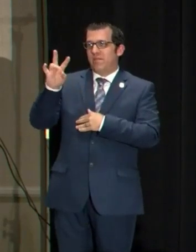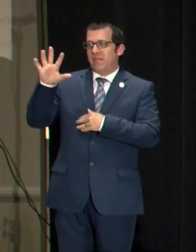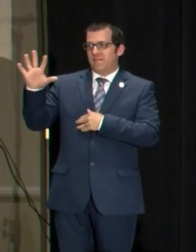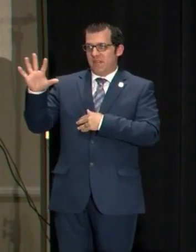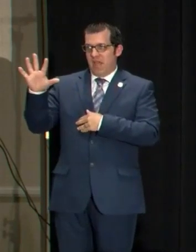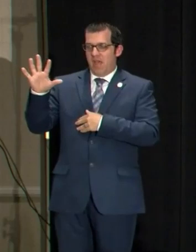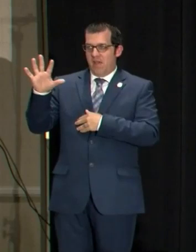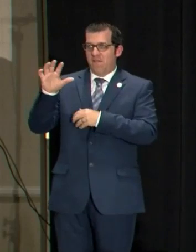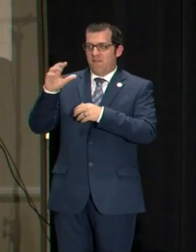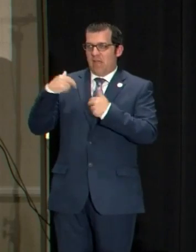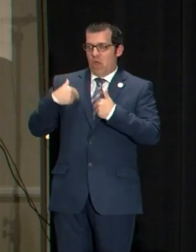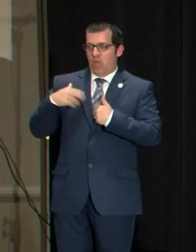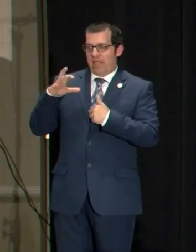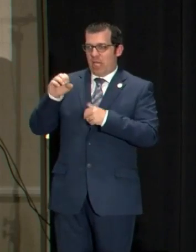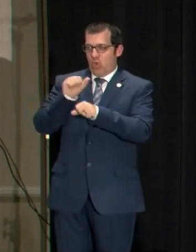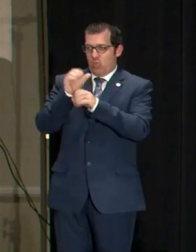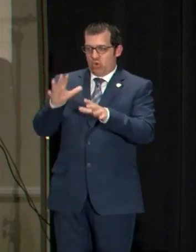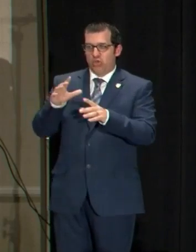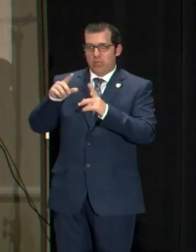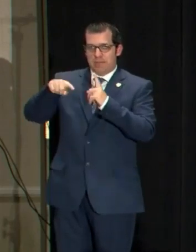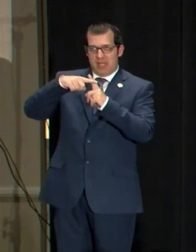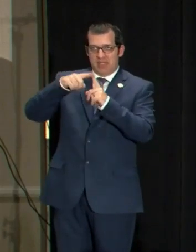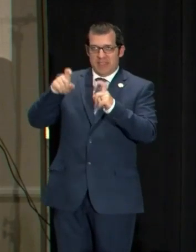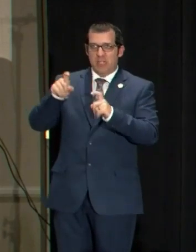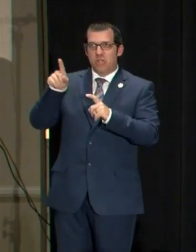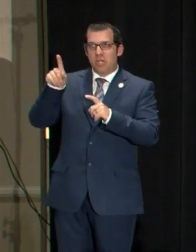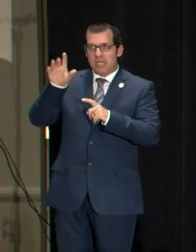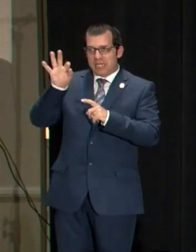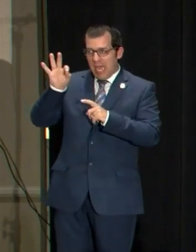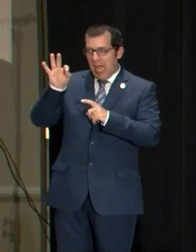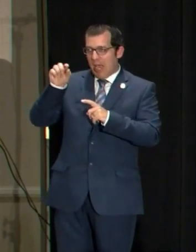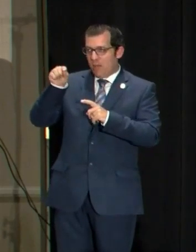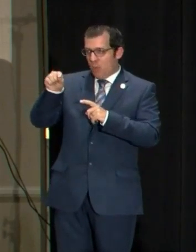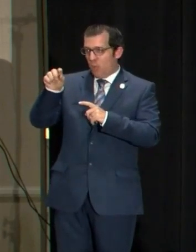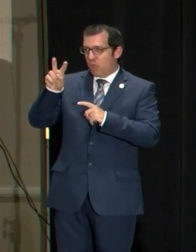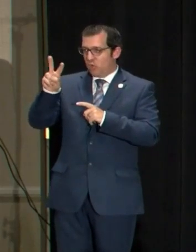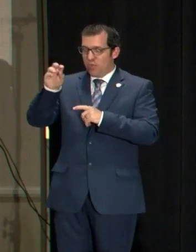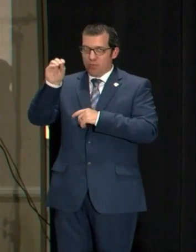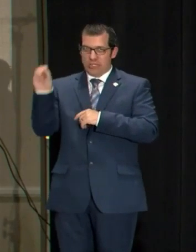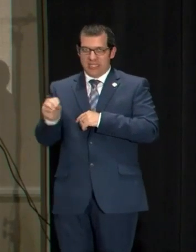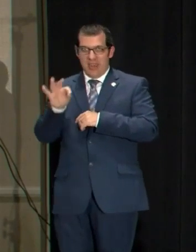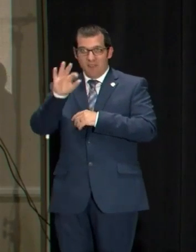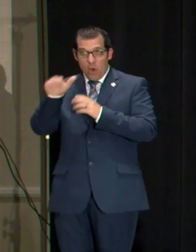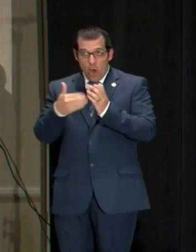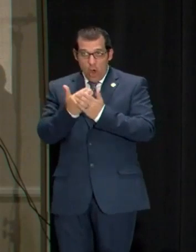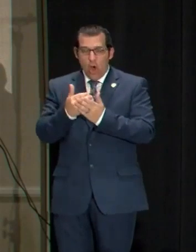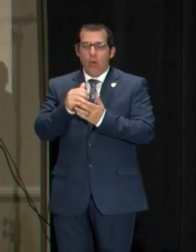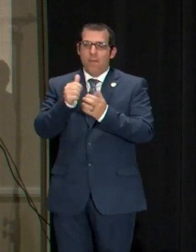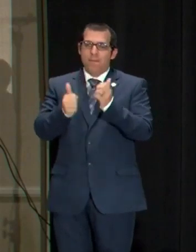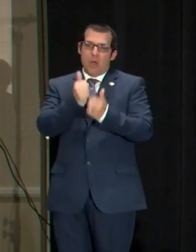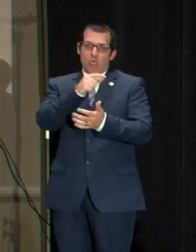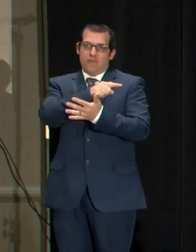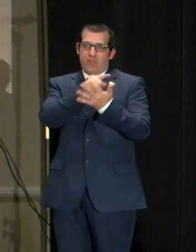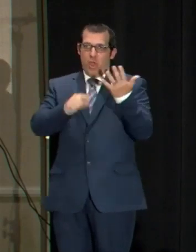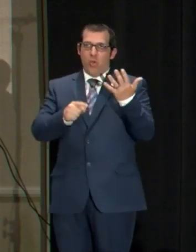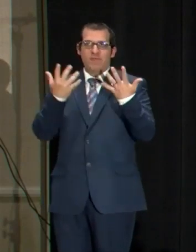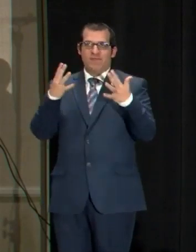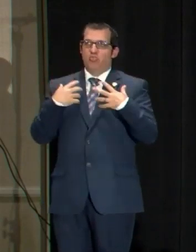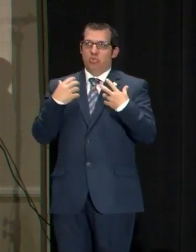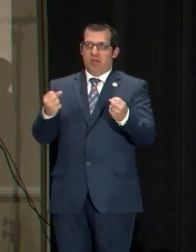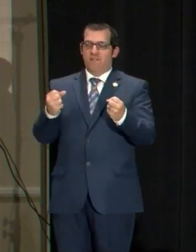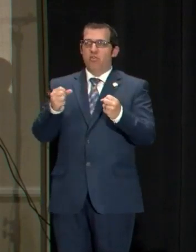test positive, so that's 9.2% of all cases. Now, most of these have recovered. As